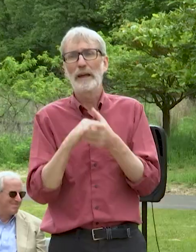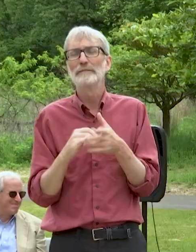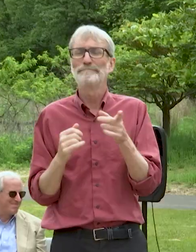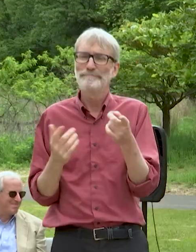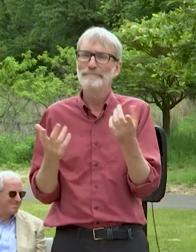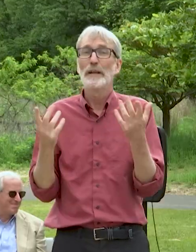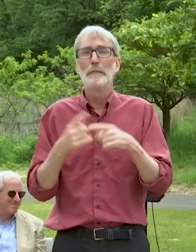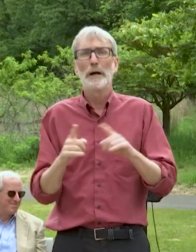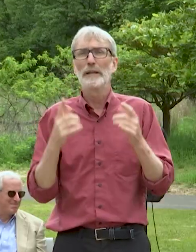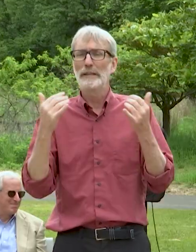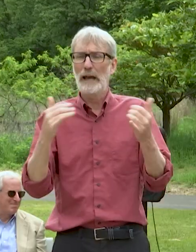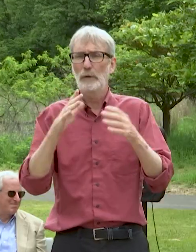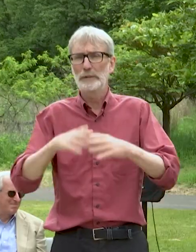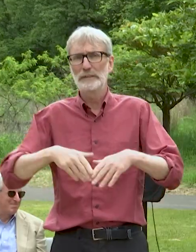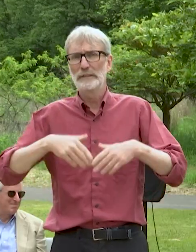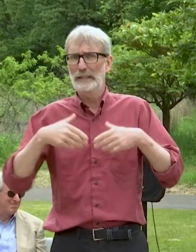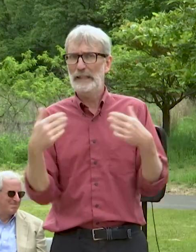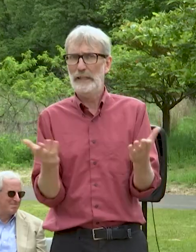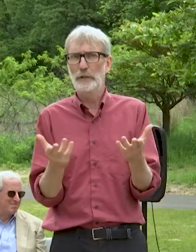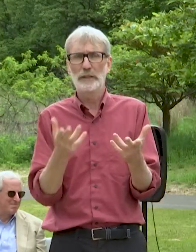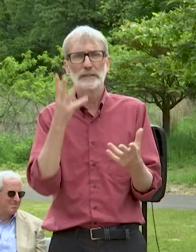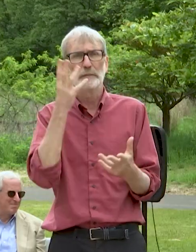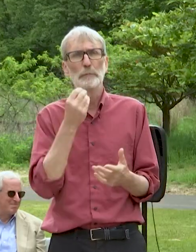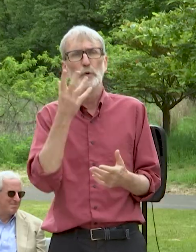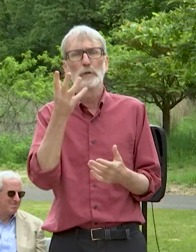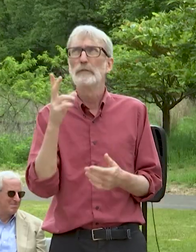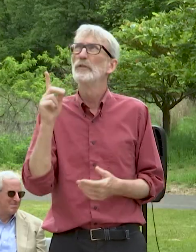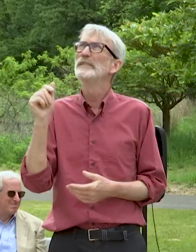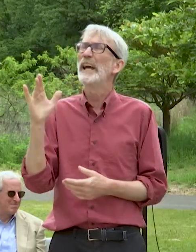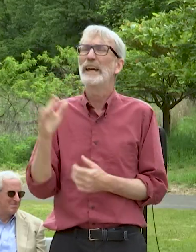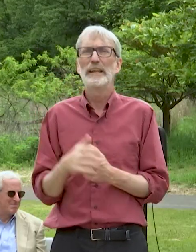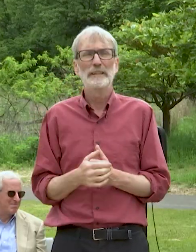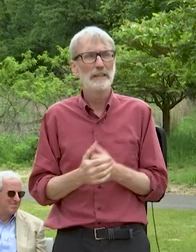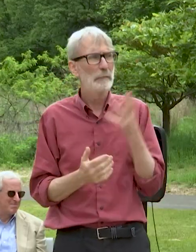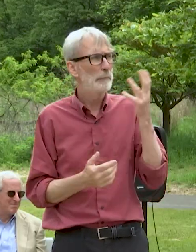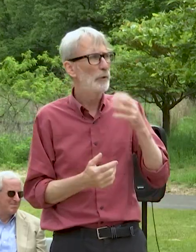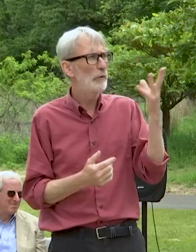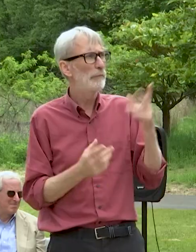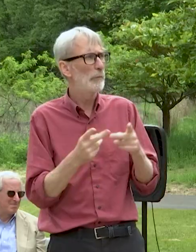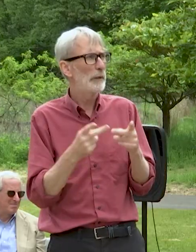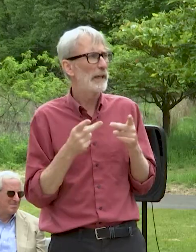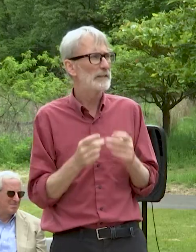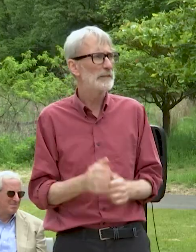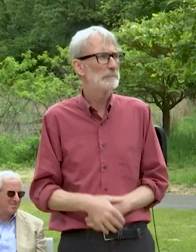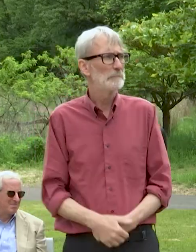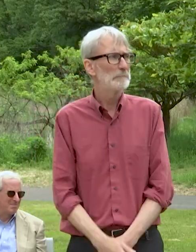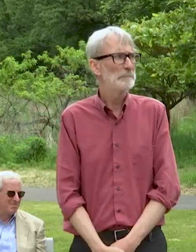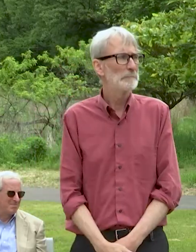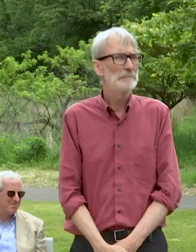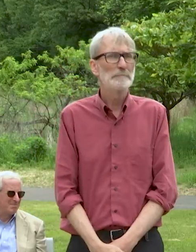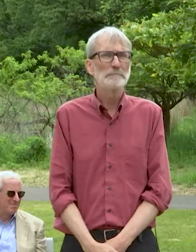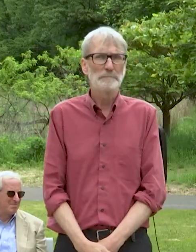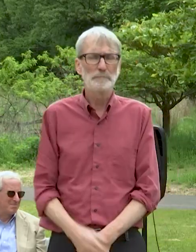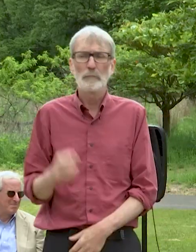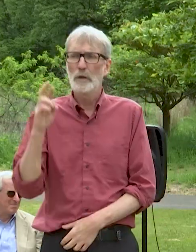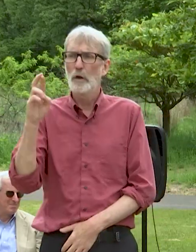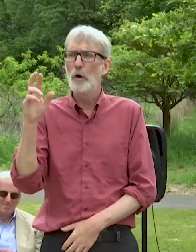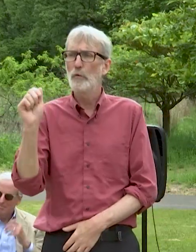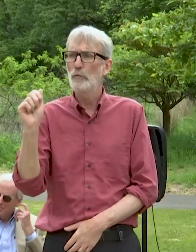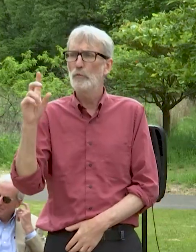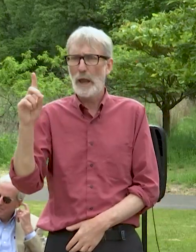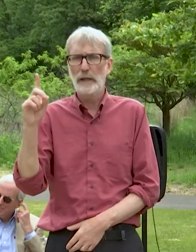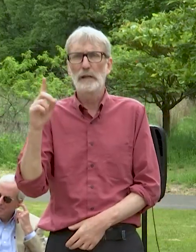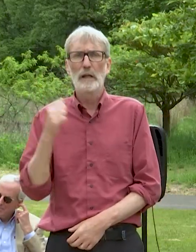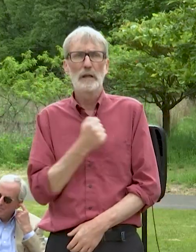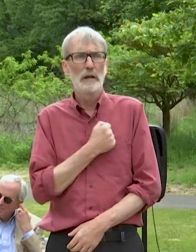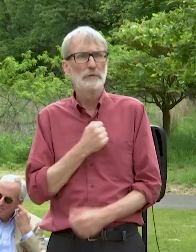But it's here, and it's just such a beautiful day and a beautiful place. So RAD loves to support the places you love